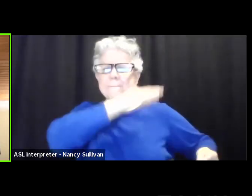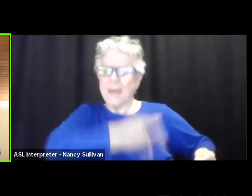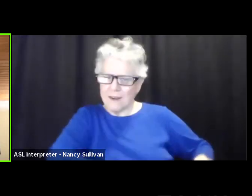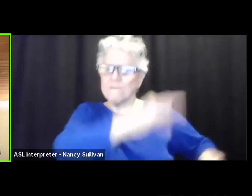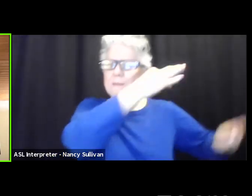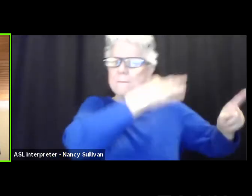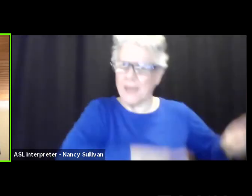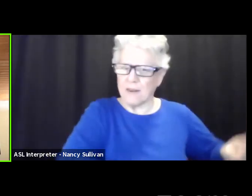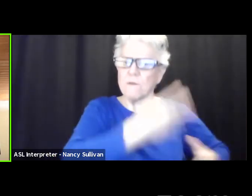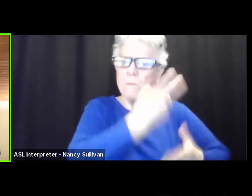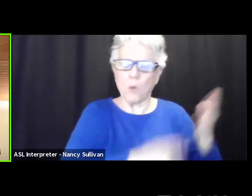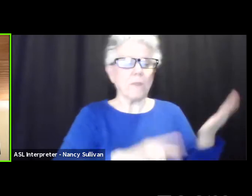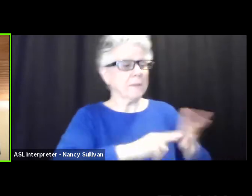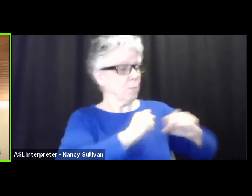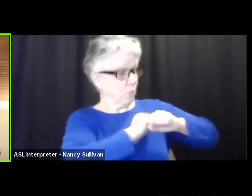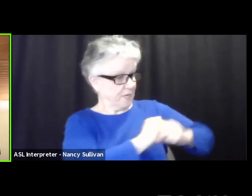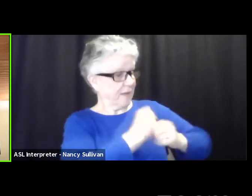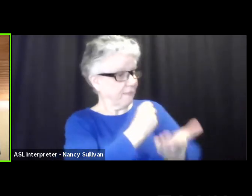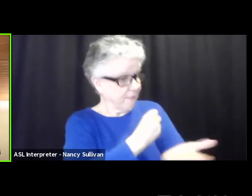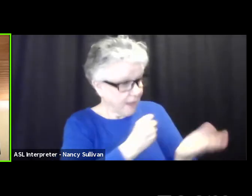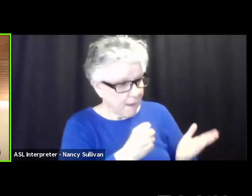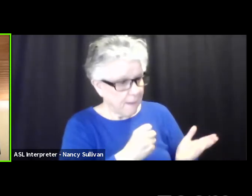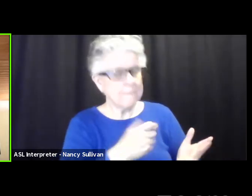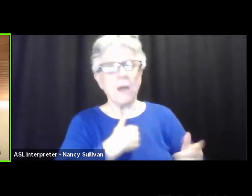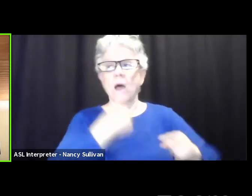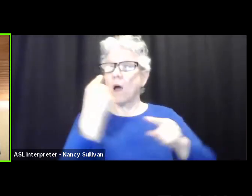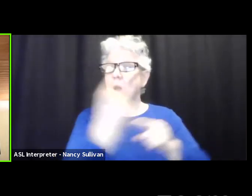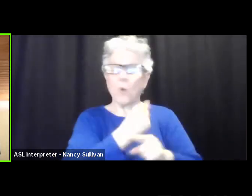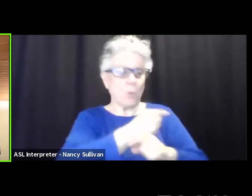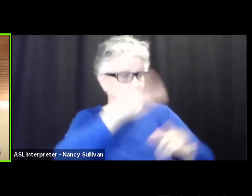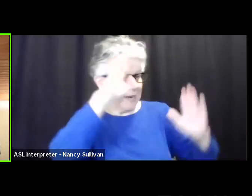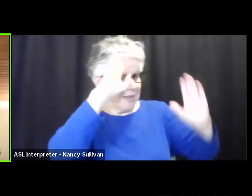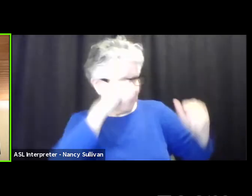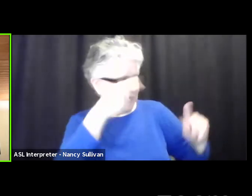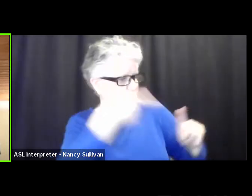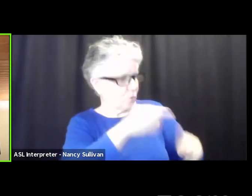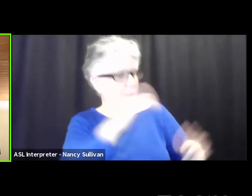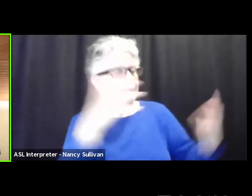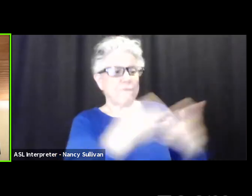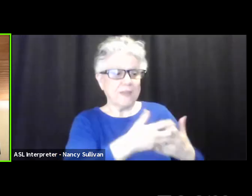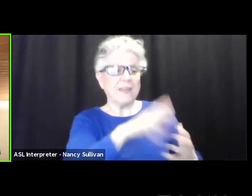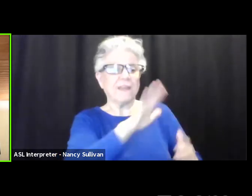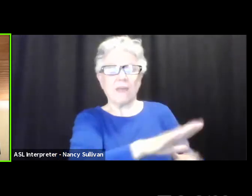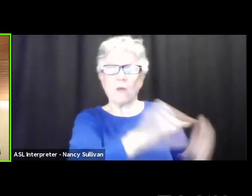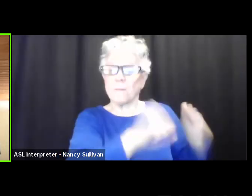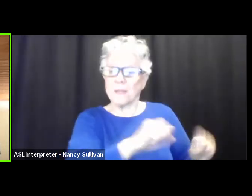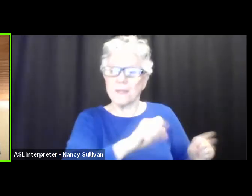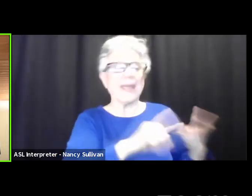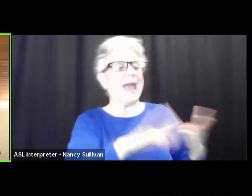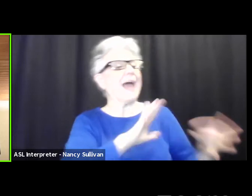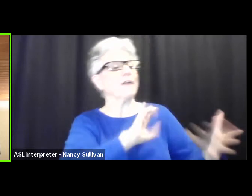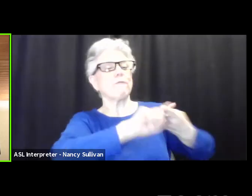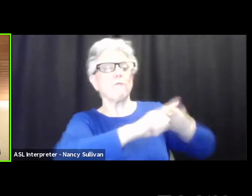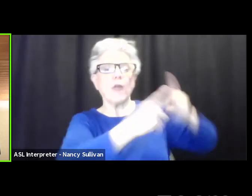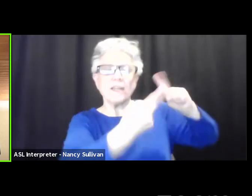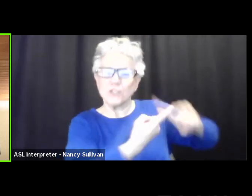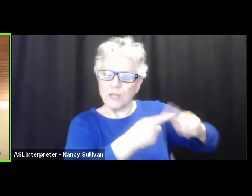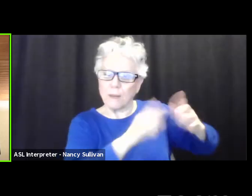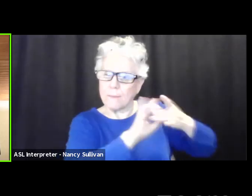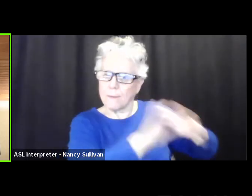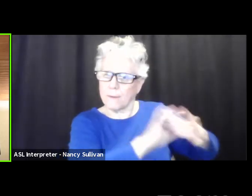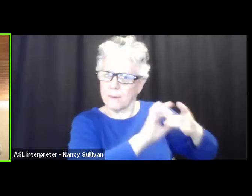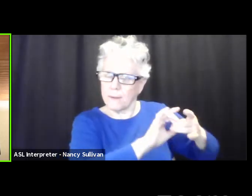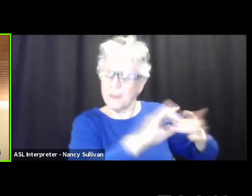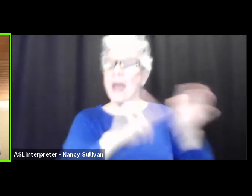involve protective care, it would involve appropriate expectations, and a species of friendship. Now, to be